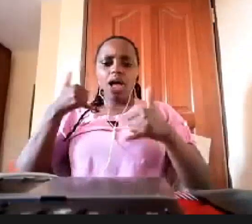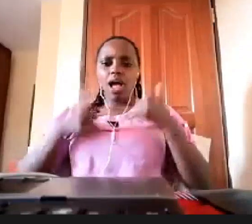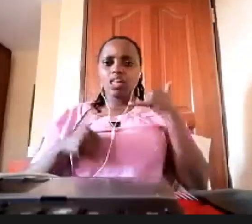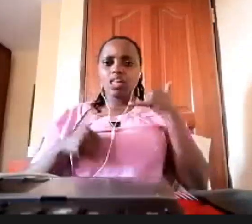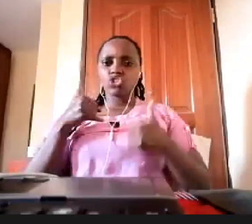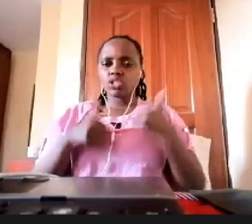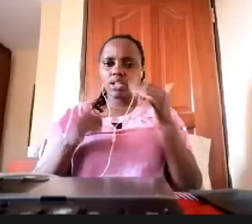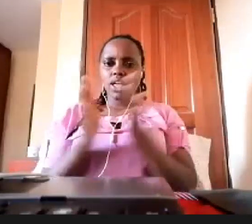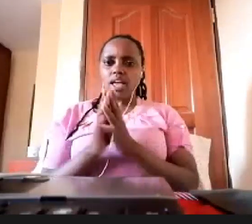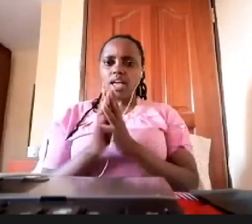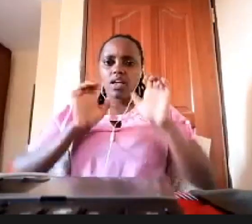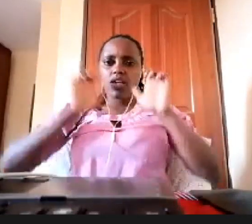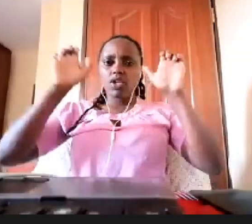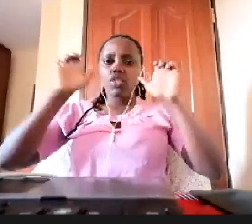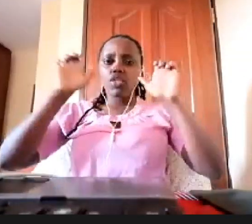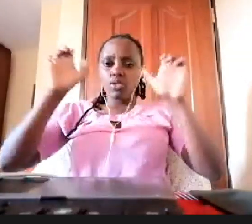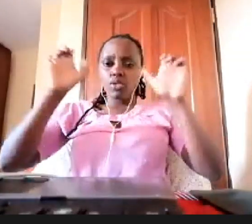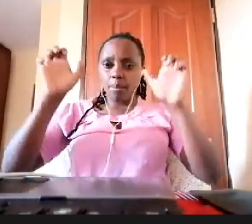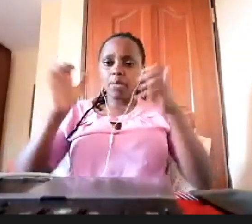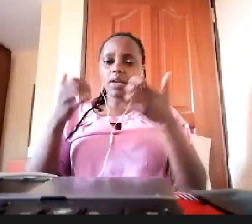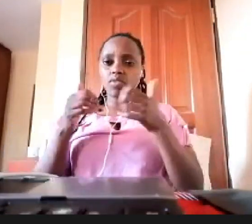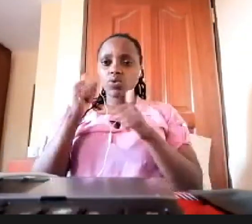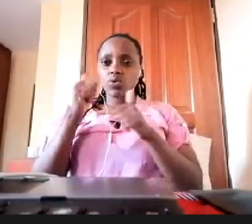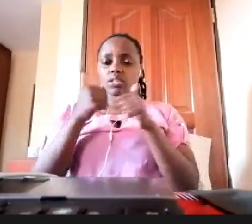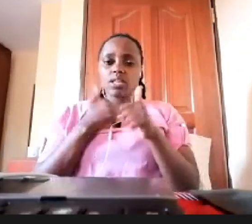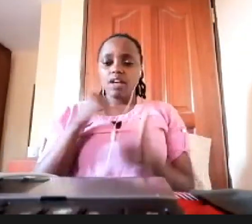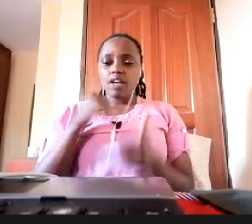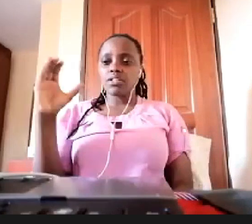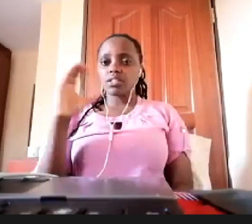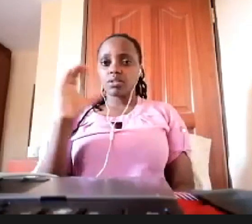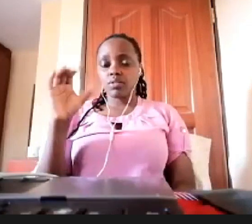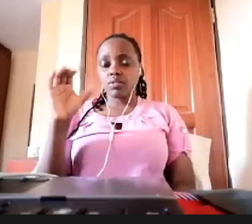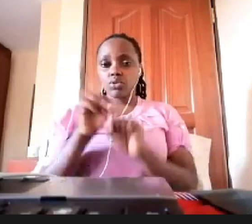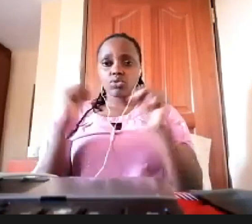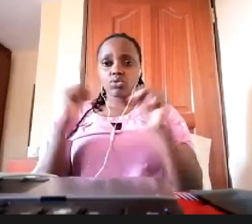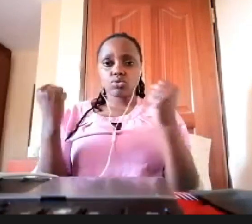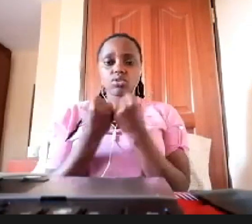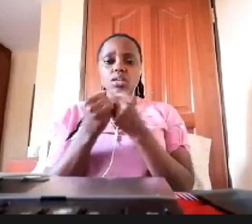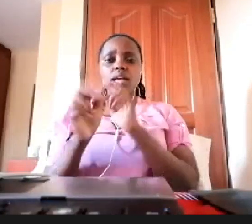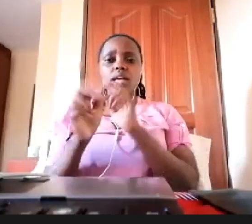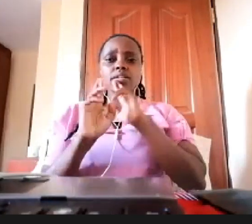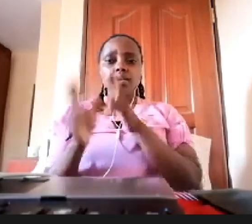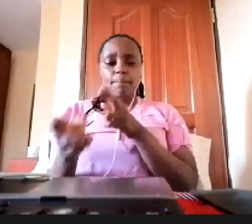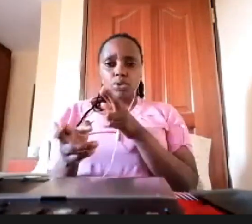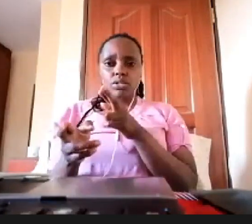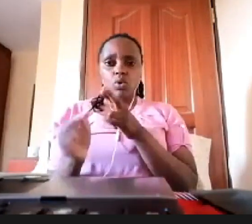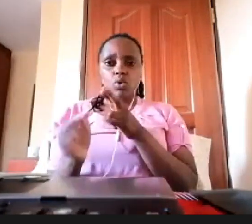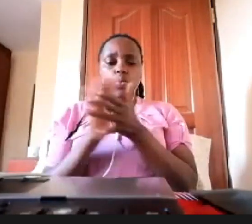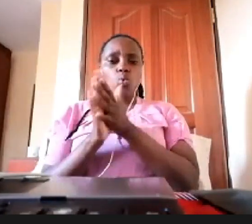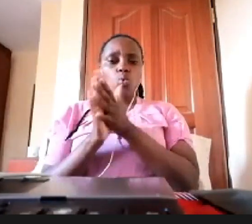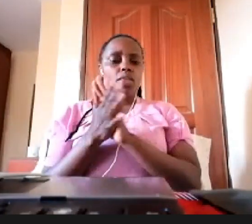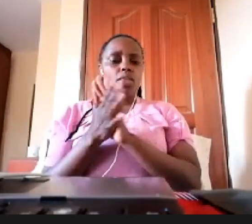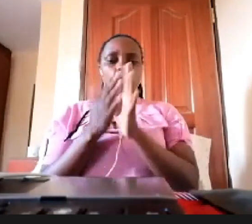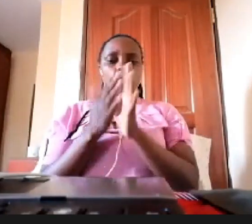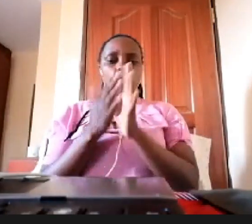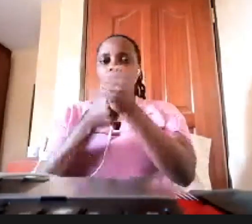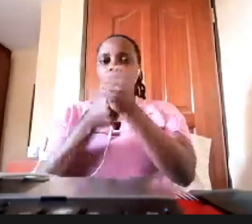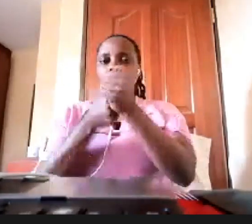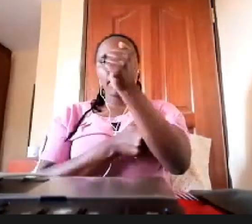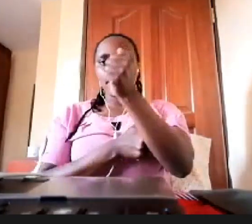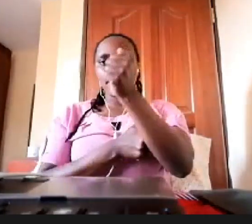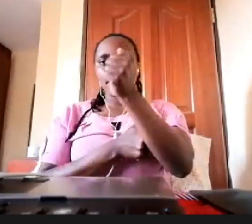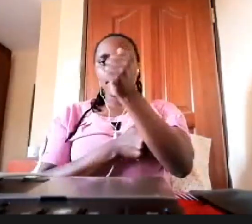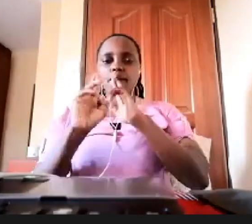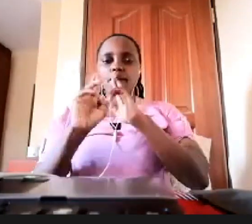Algeria and Ethiopia without any civil society reports, without any complementary